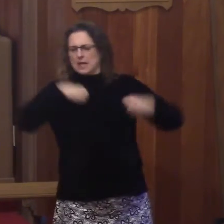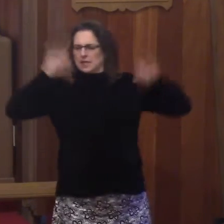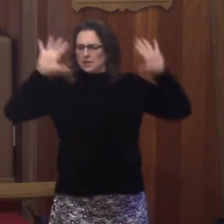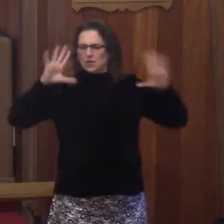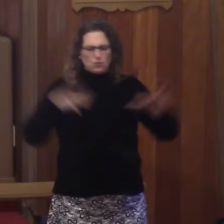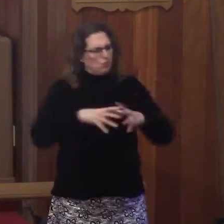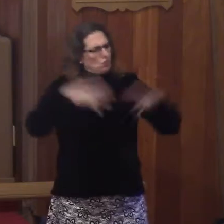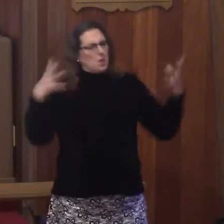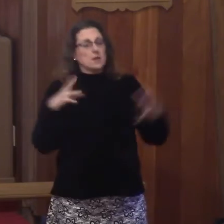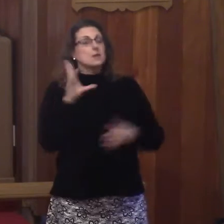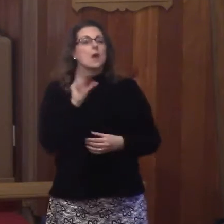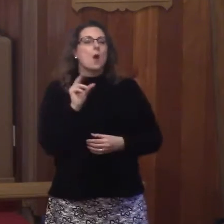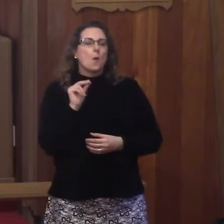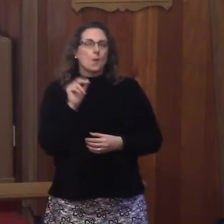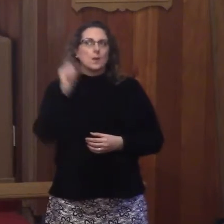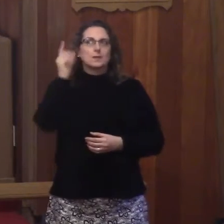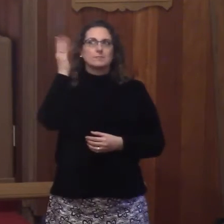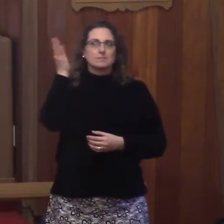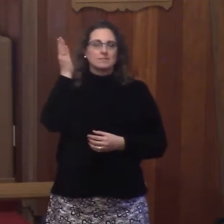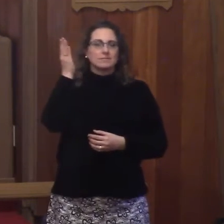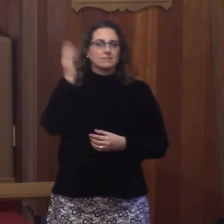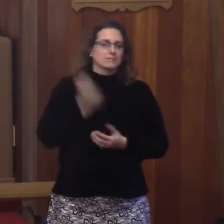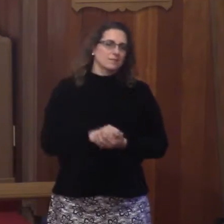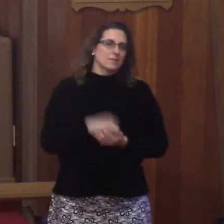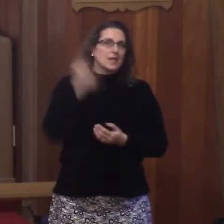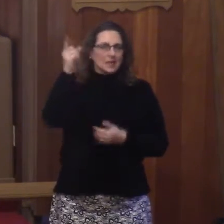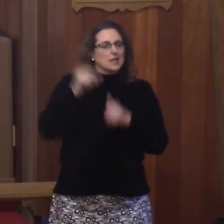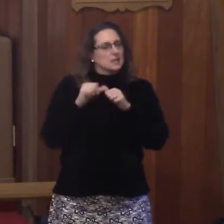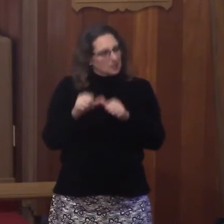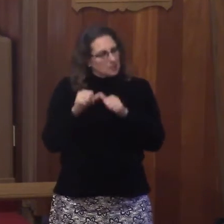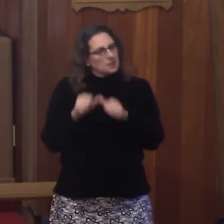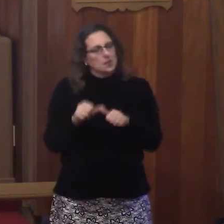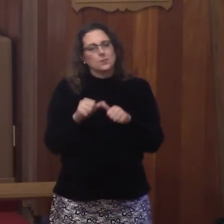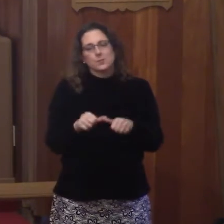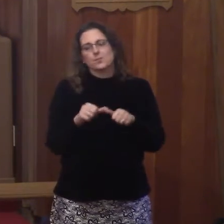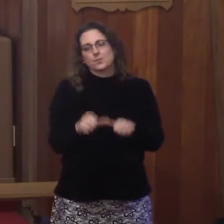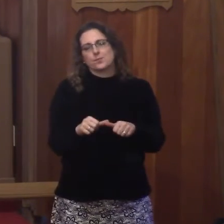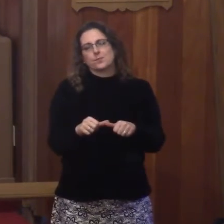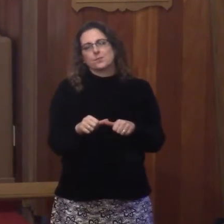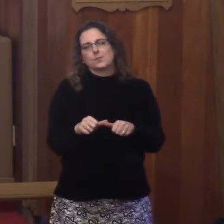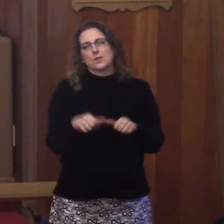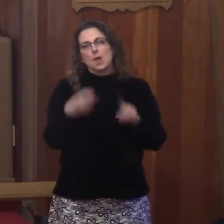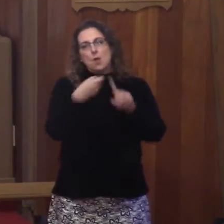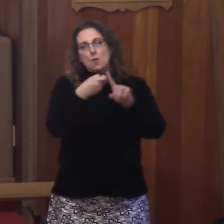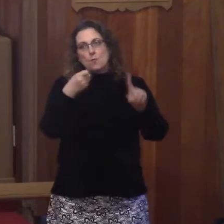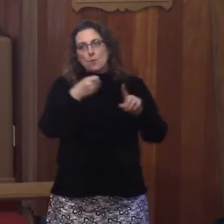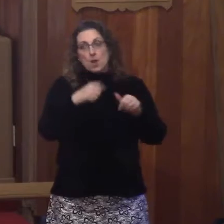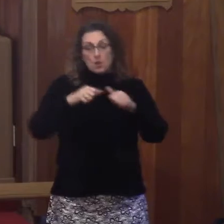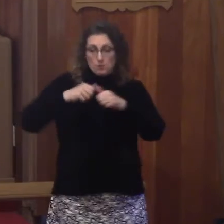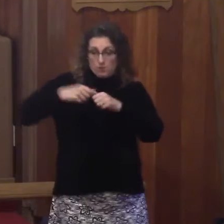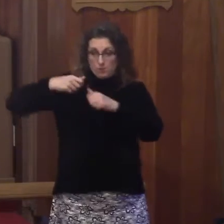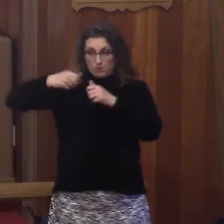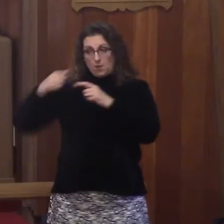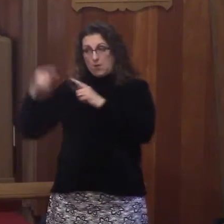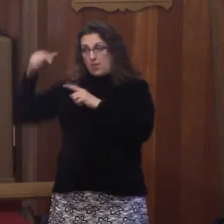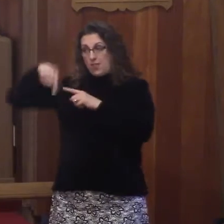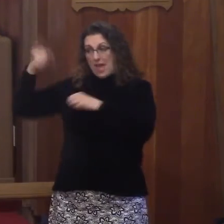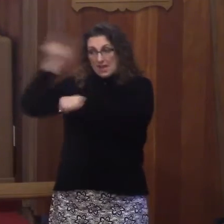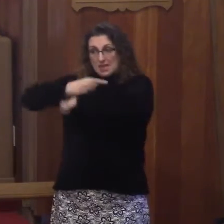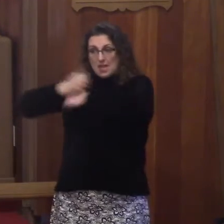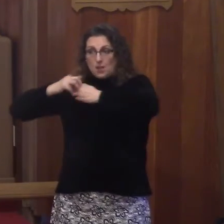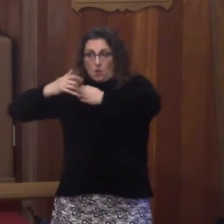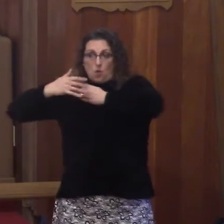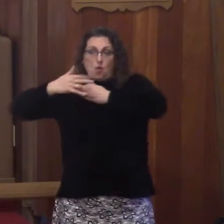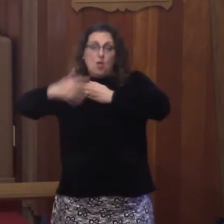It's too much. No. He keeps going. And from that day until 33 years